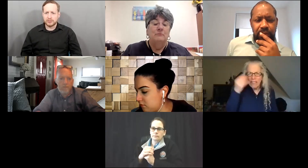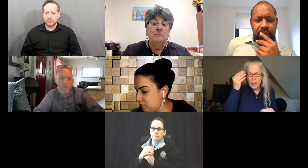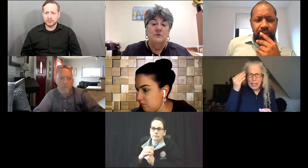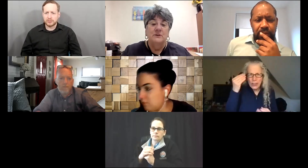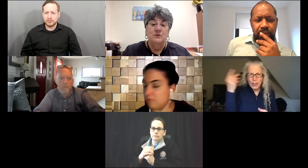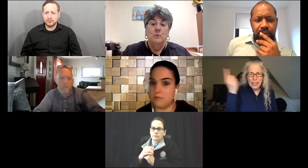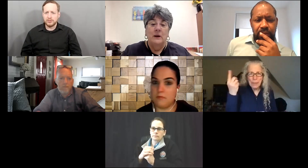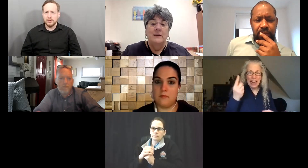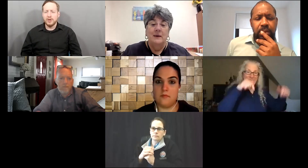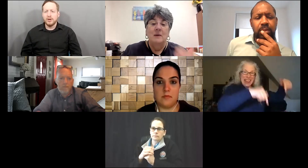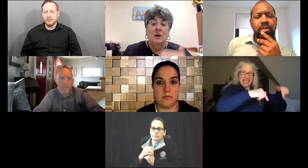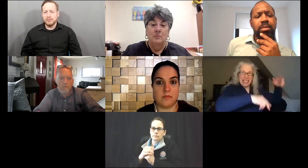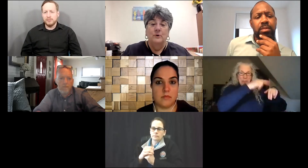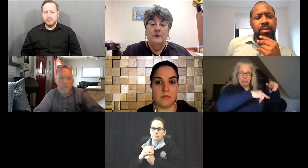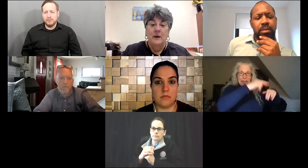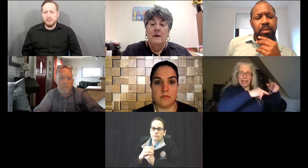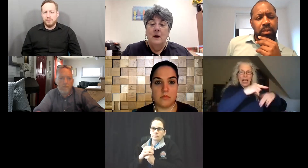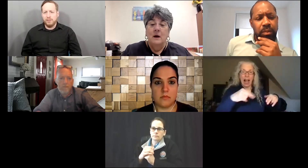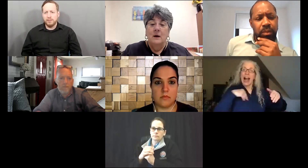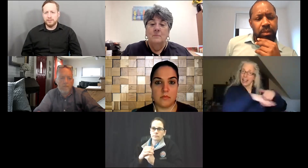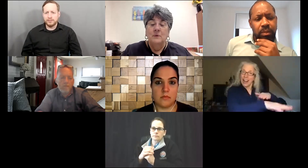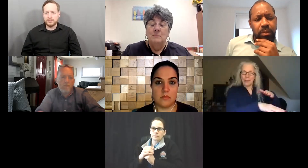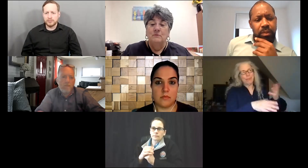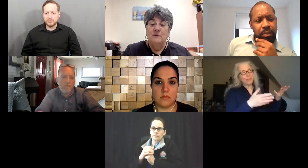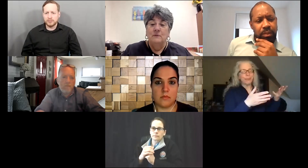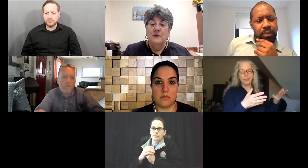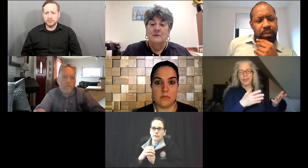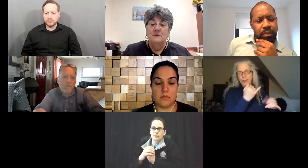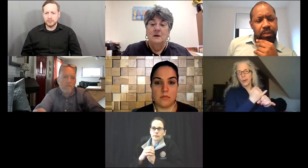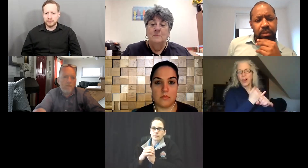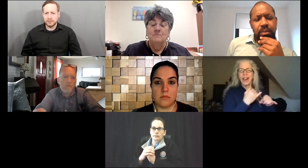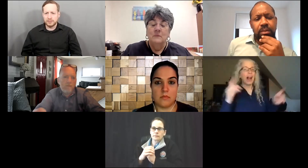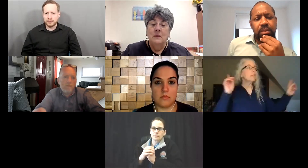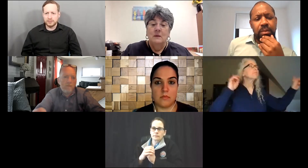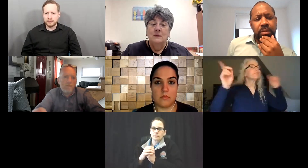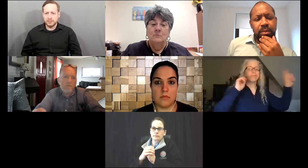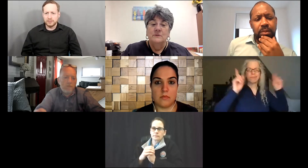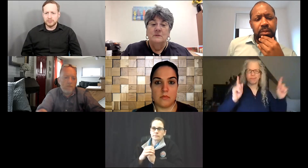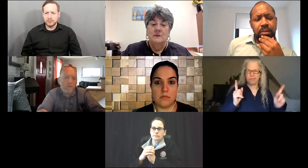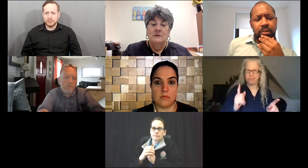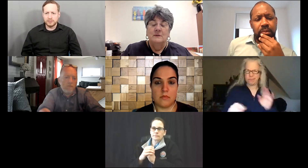bad reputation when I came on board. People felt that